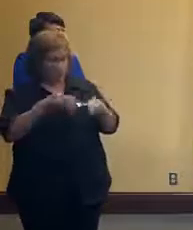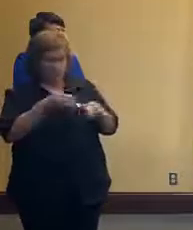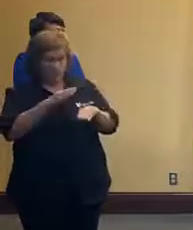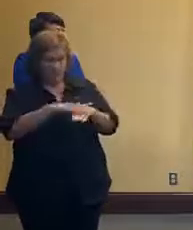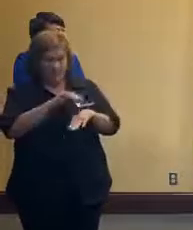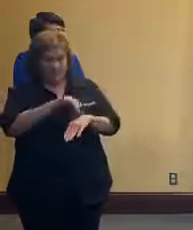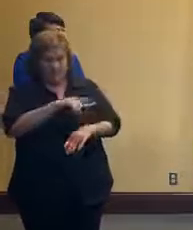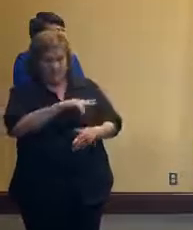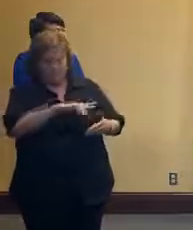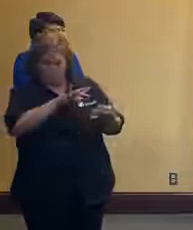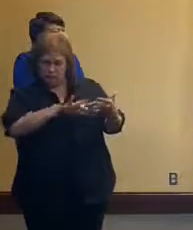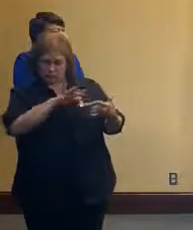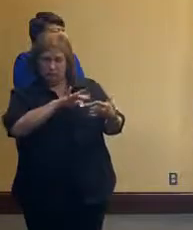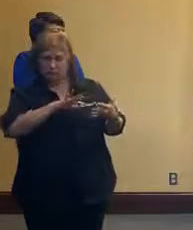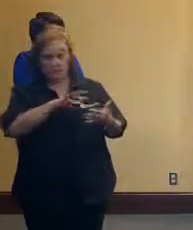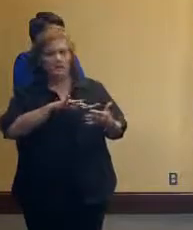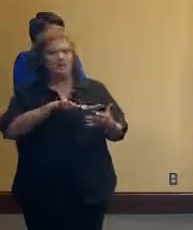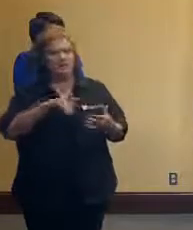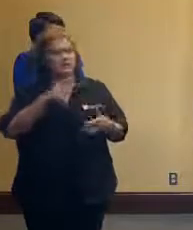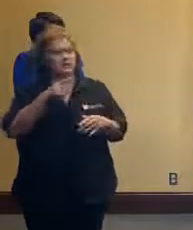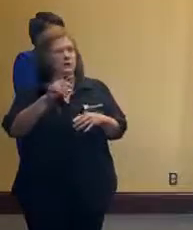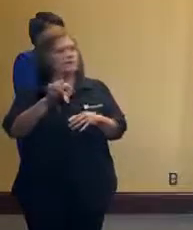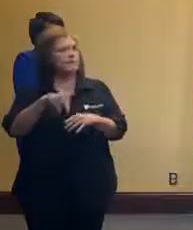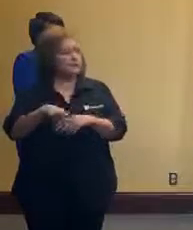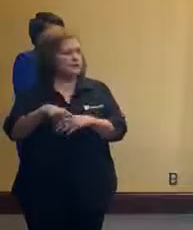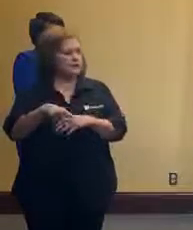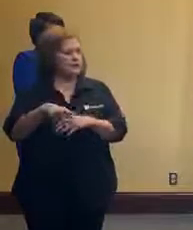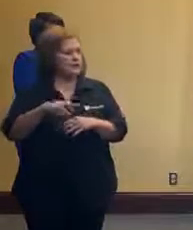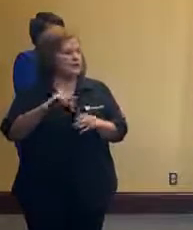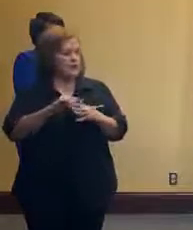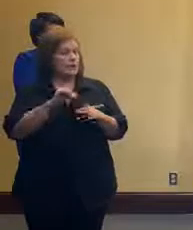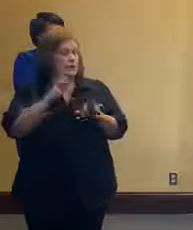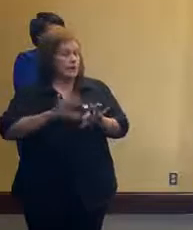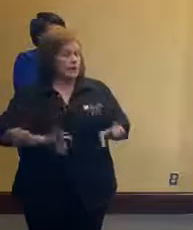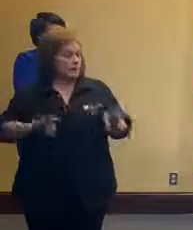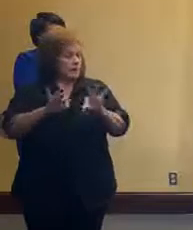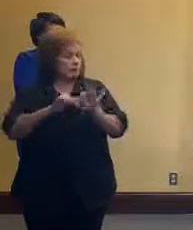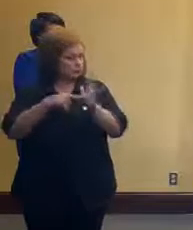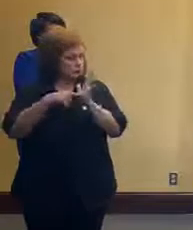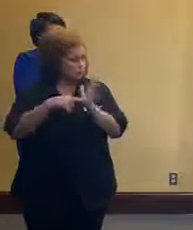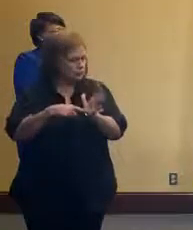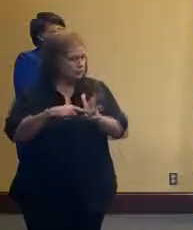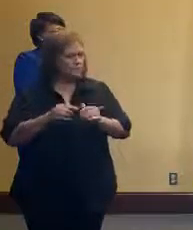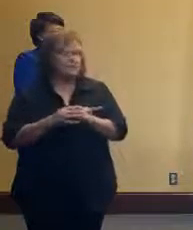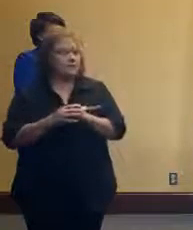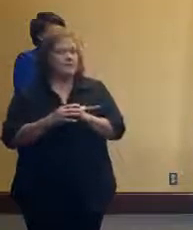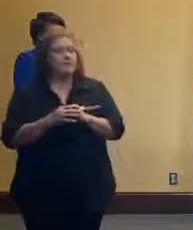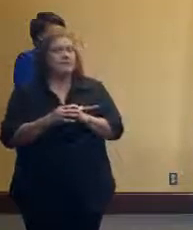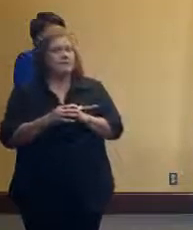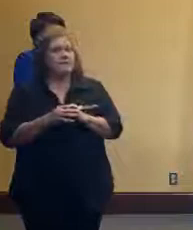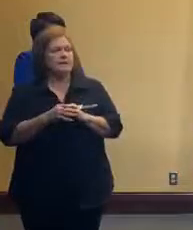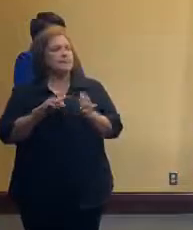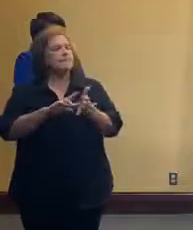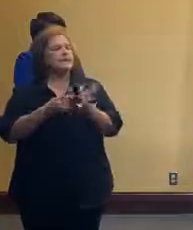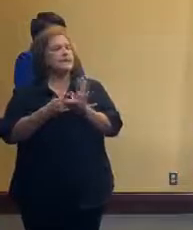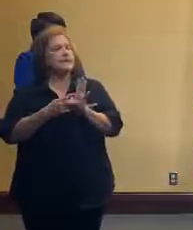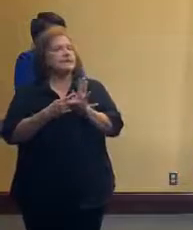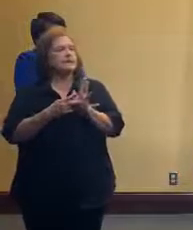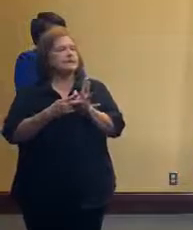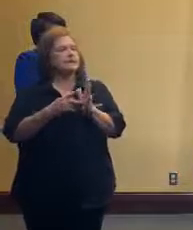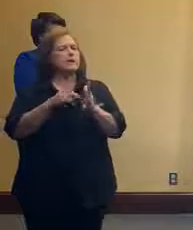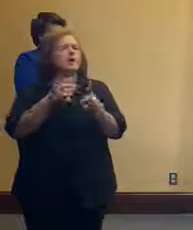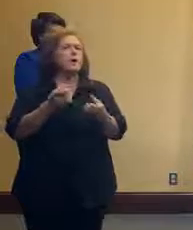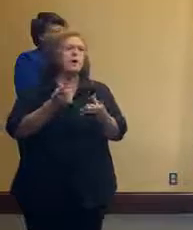and studying and working on this, is your GDP. This is an important indicator to look at. It's an indicator of the size of